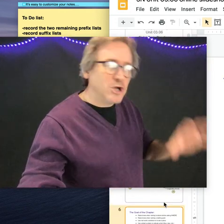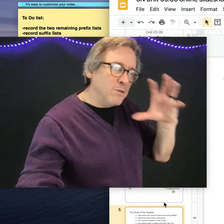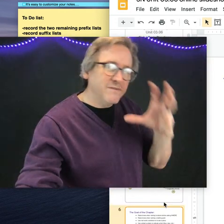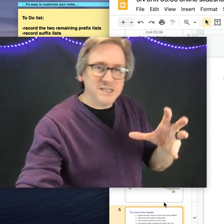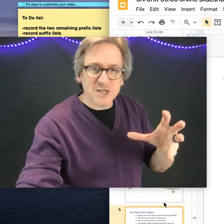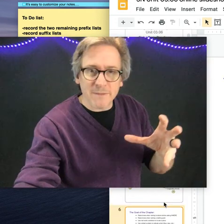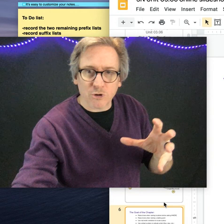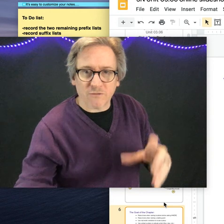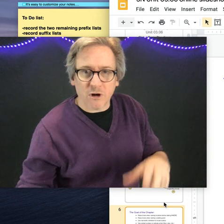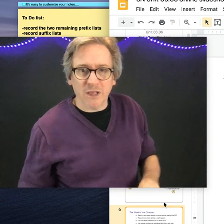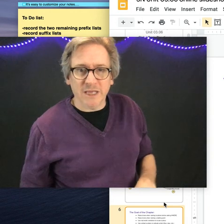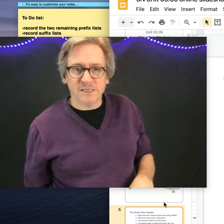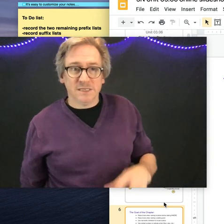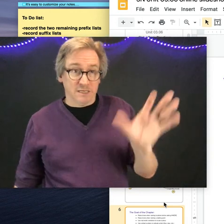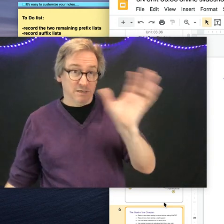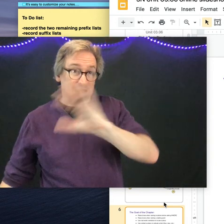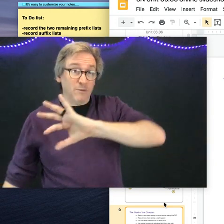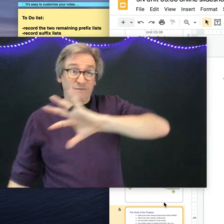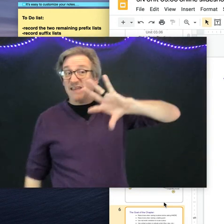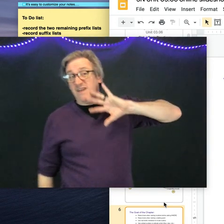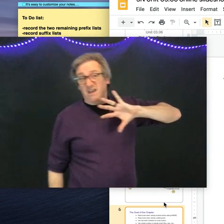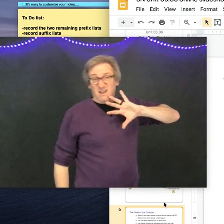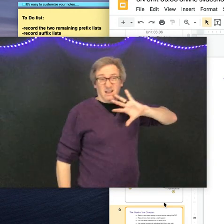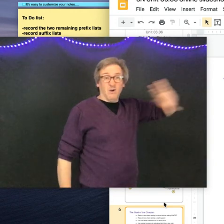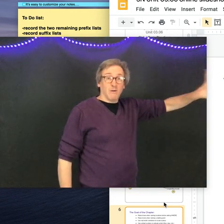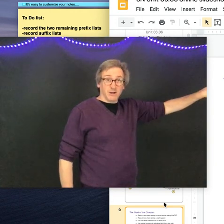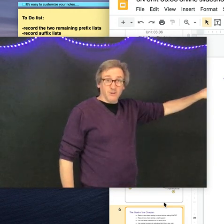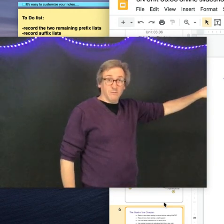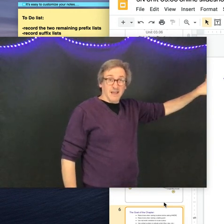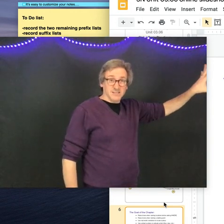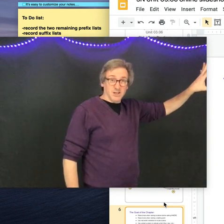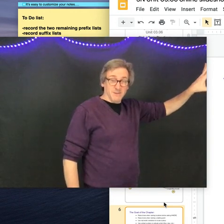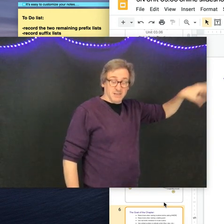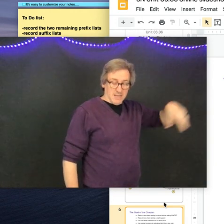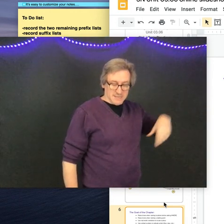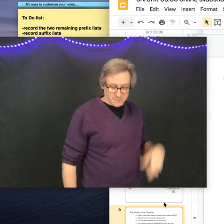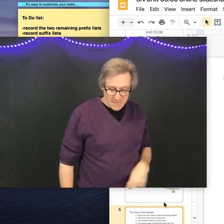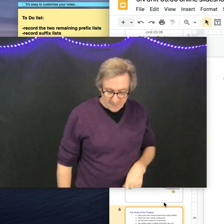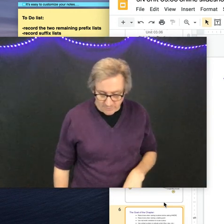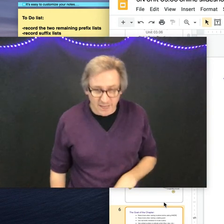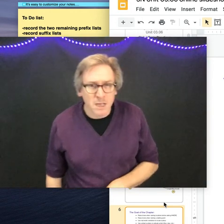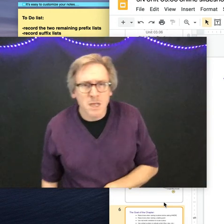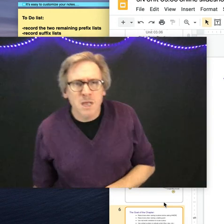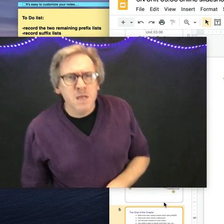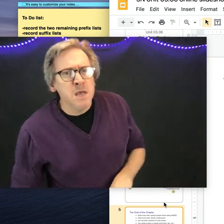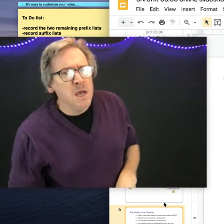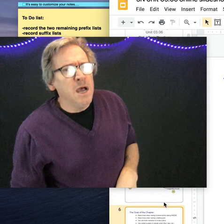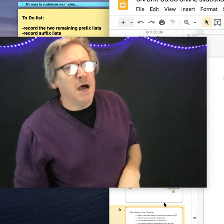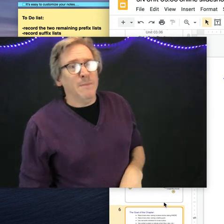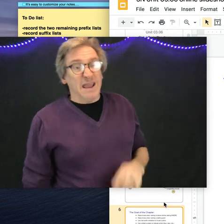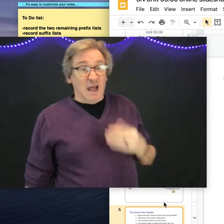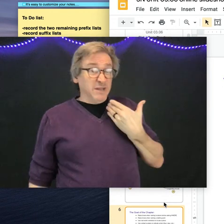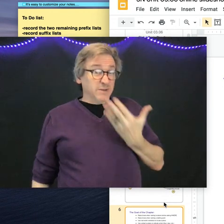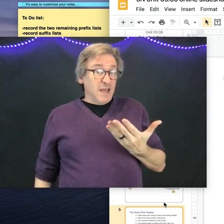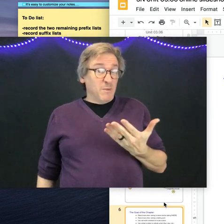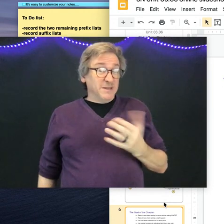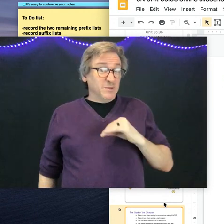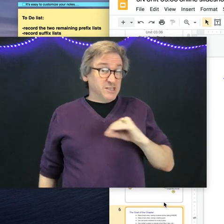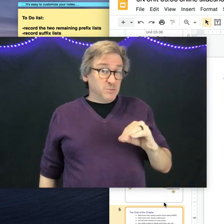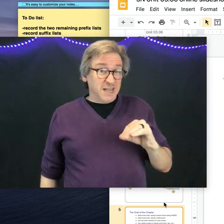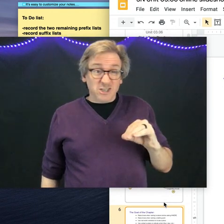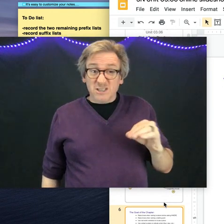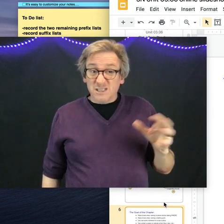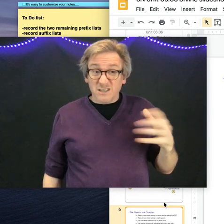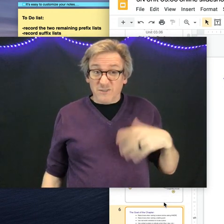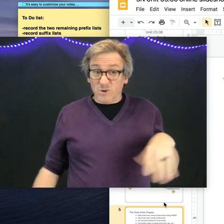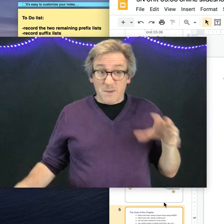So the goal of this chapter overall is, now that we've gotten the hello, how are you, as you come into class out of the way, and I'll be doing that when we do the